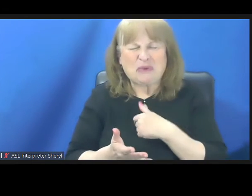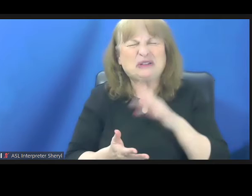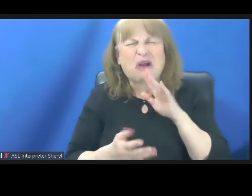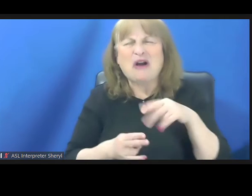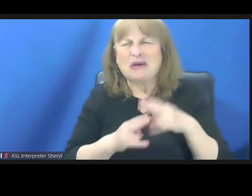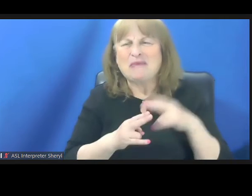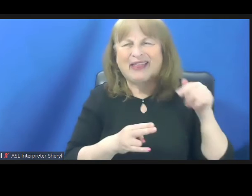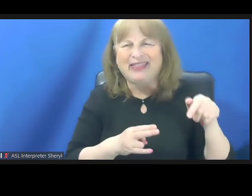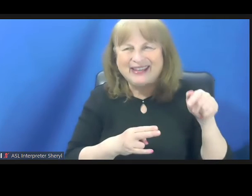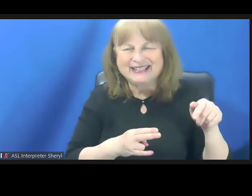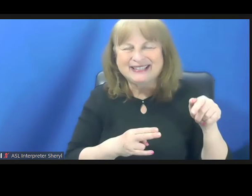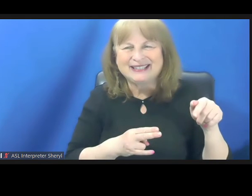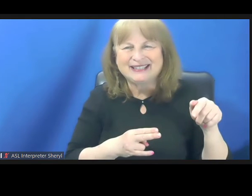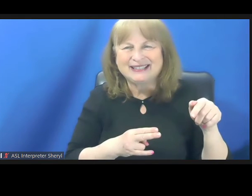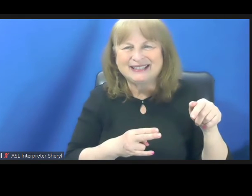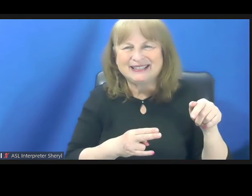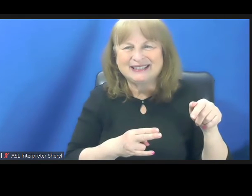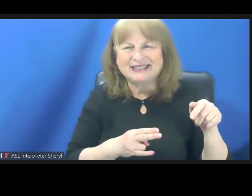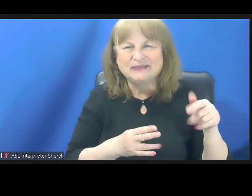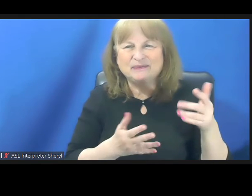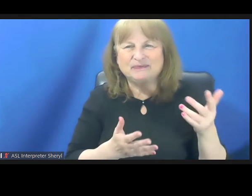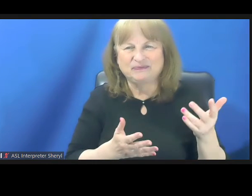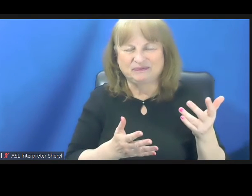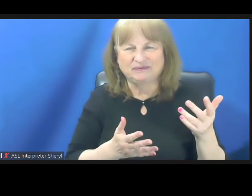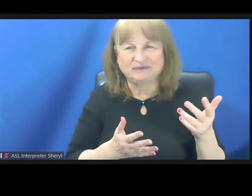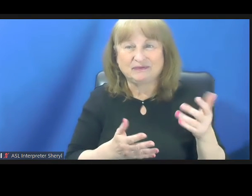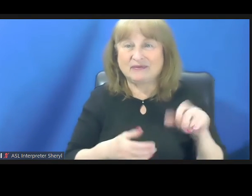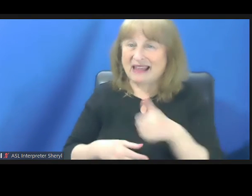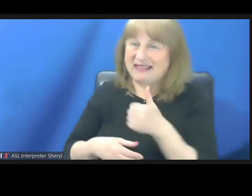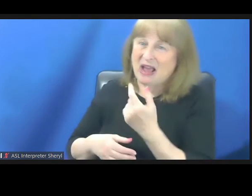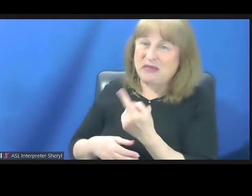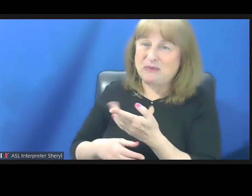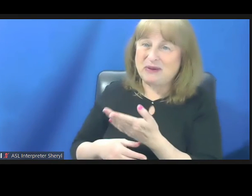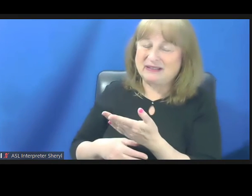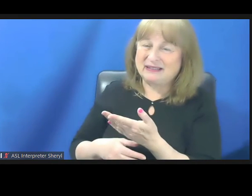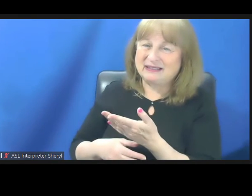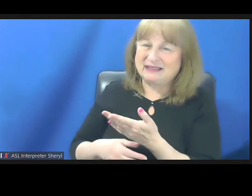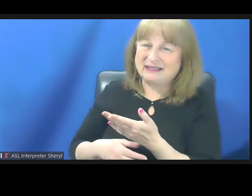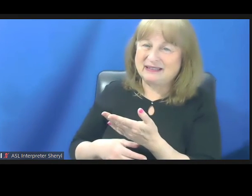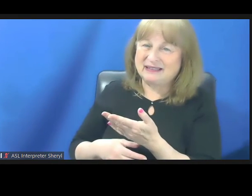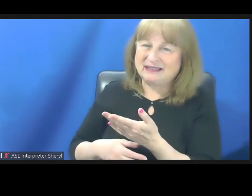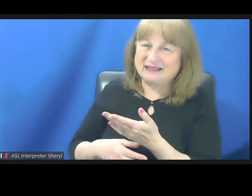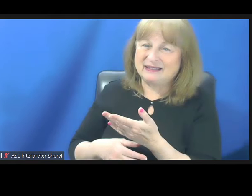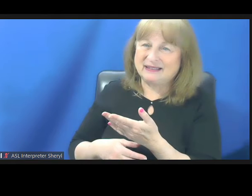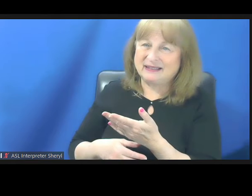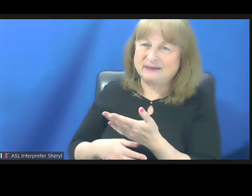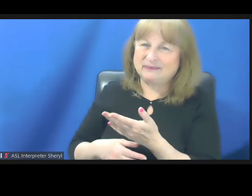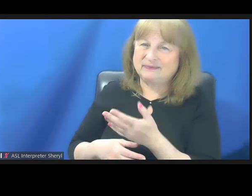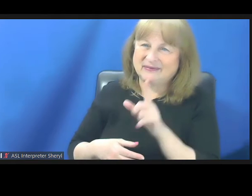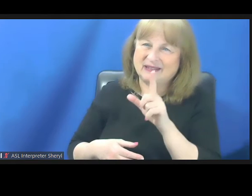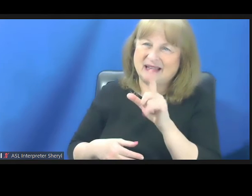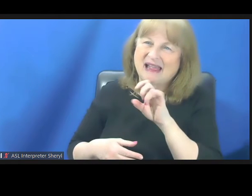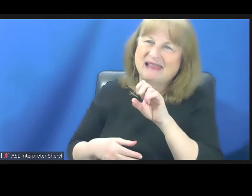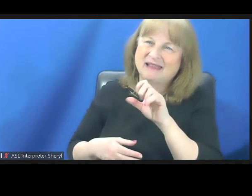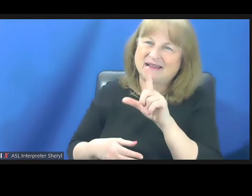about this and that. And the other one, it was the, as Lina